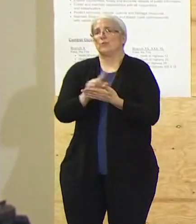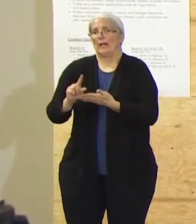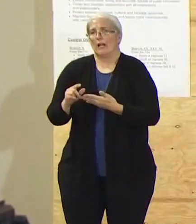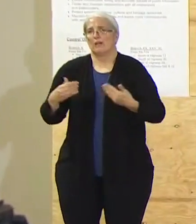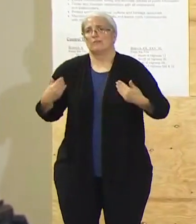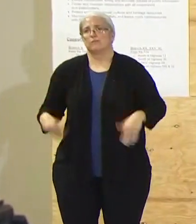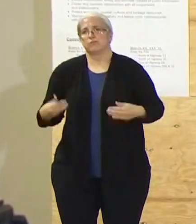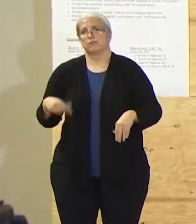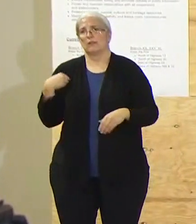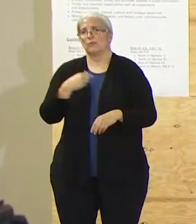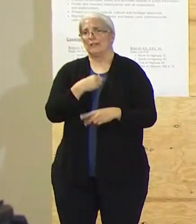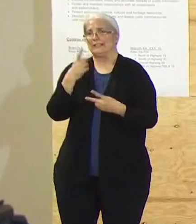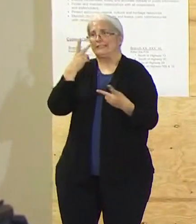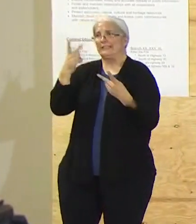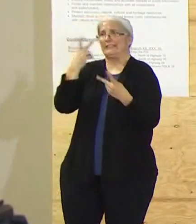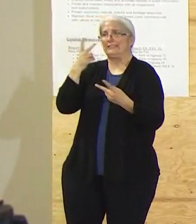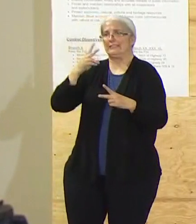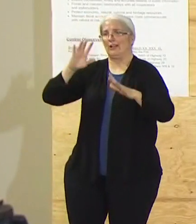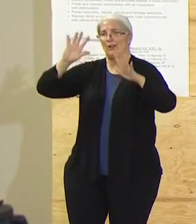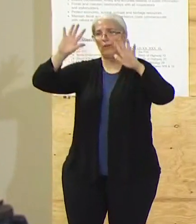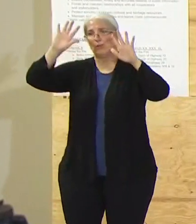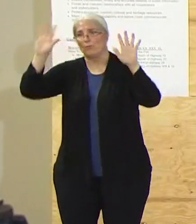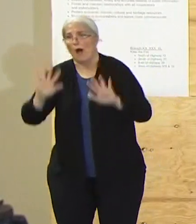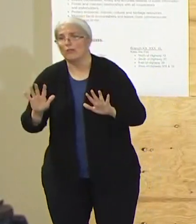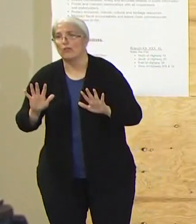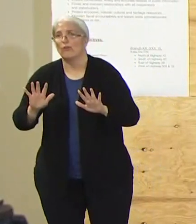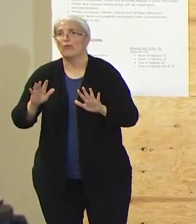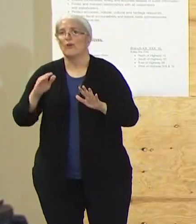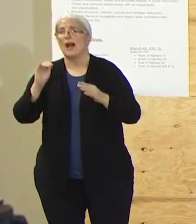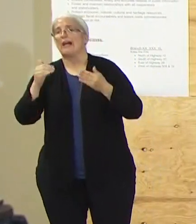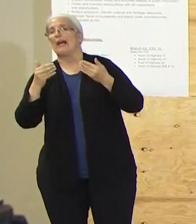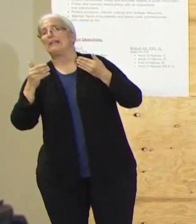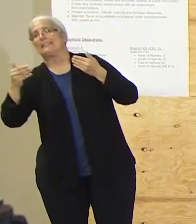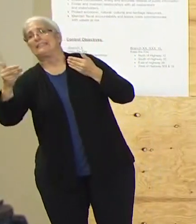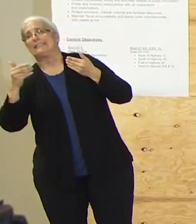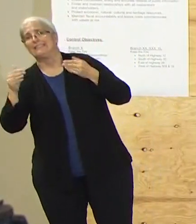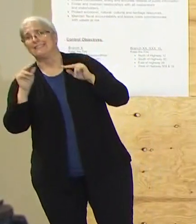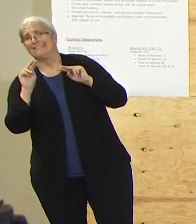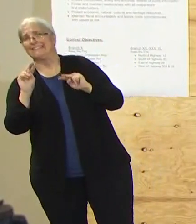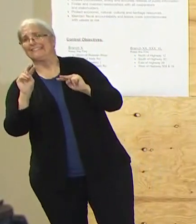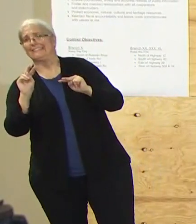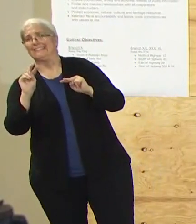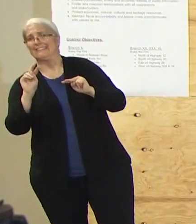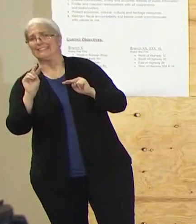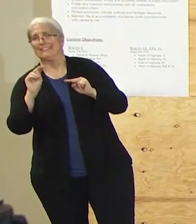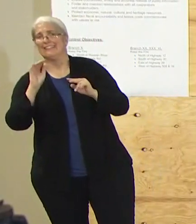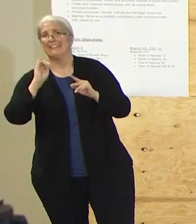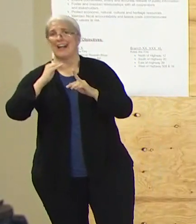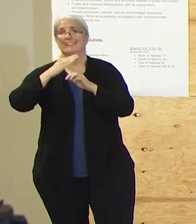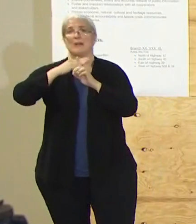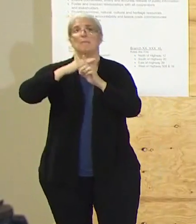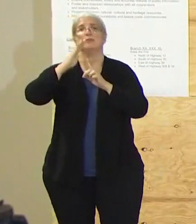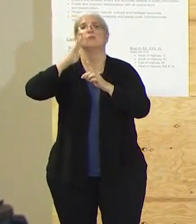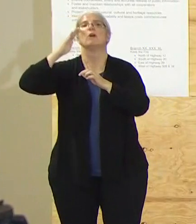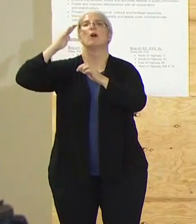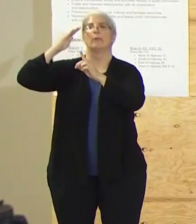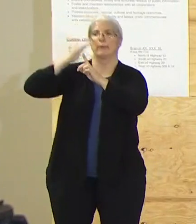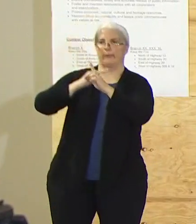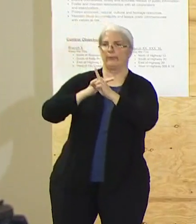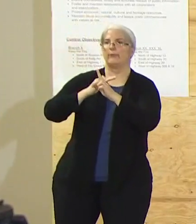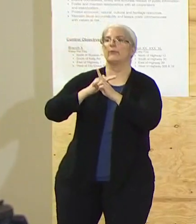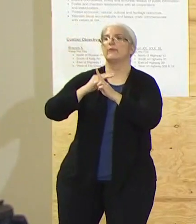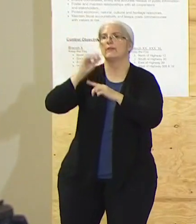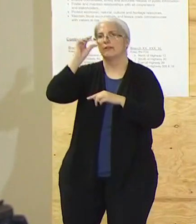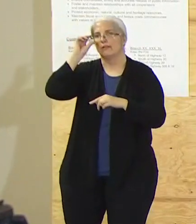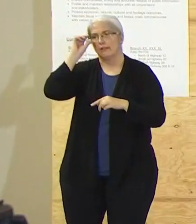at weather conditions over the course of the next number of days where you can have some monsoon-type weather conditions that led to some of